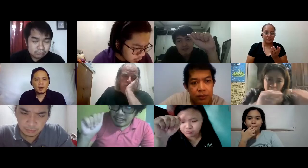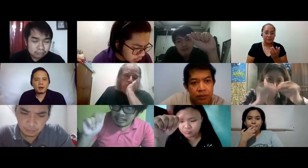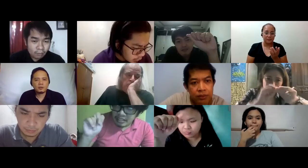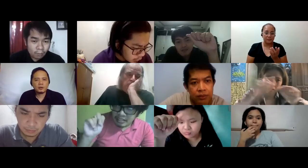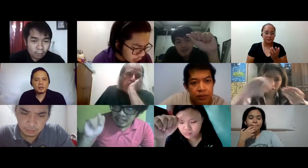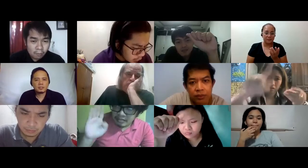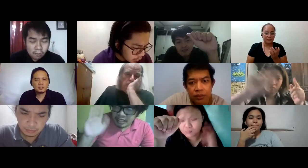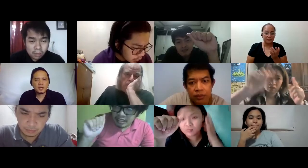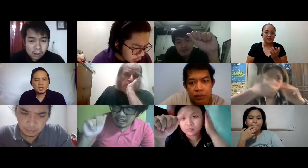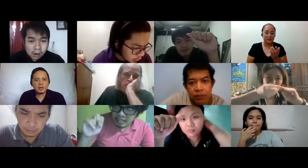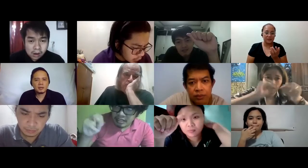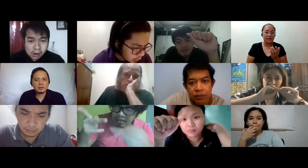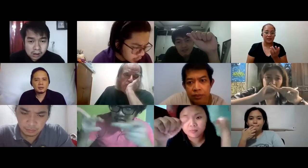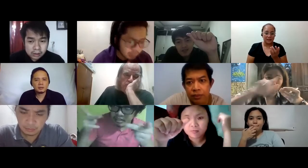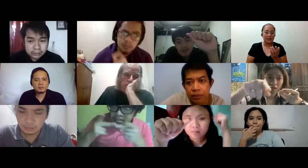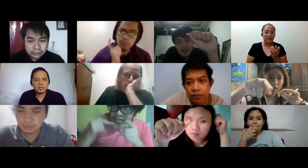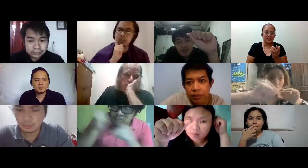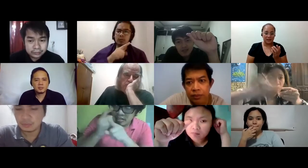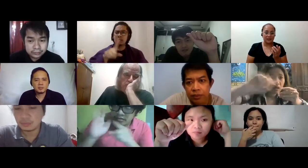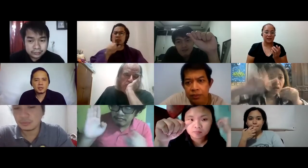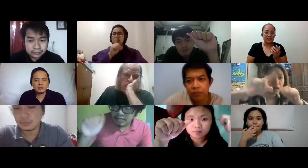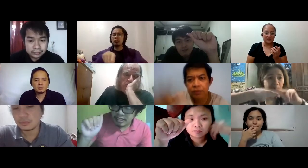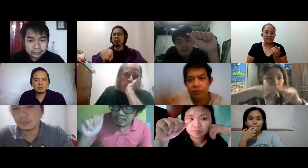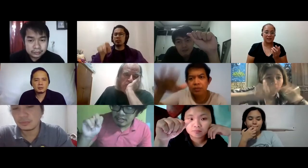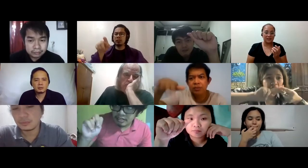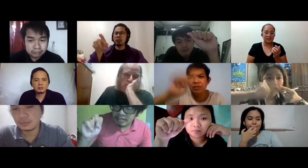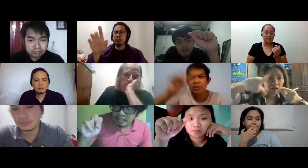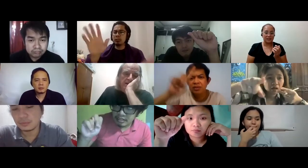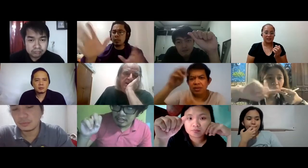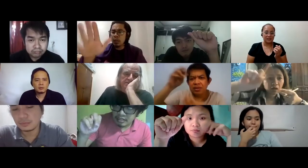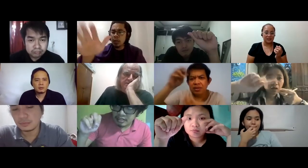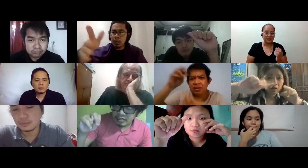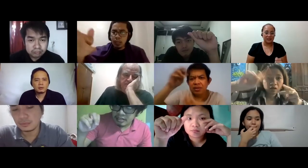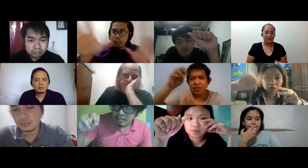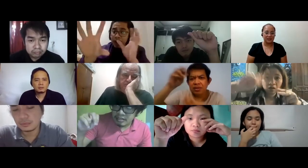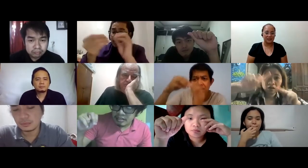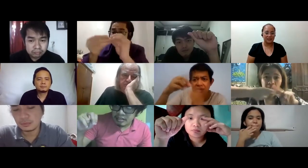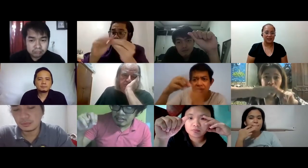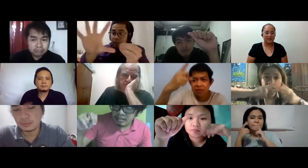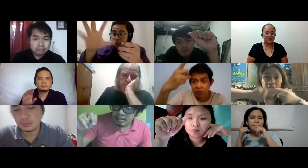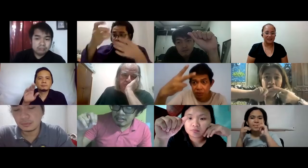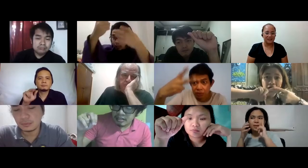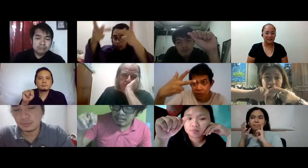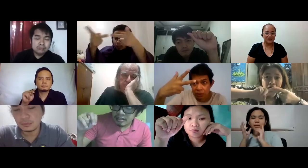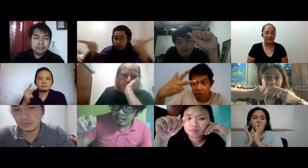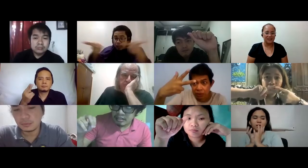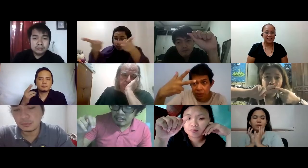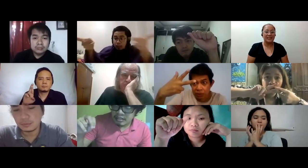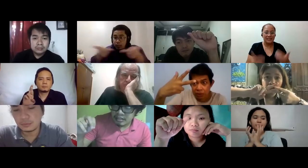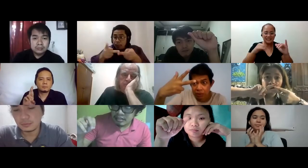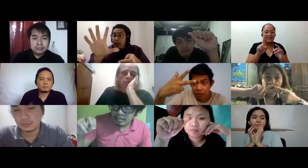For Bangkor, it's A, Jasmine saying. Yes.